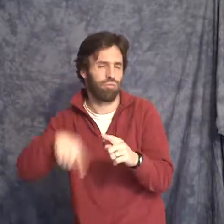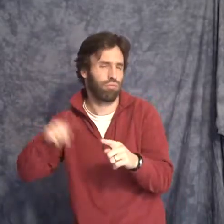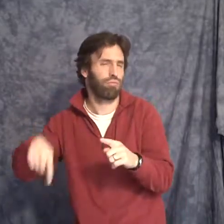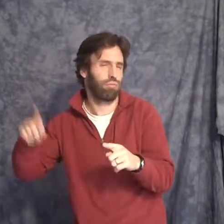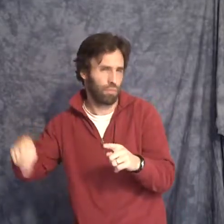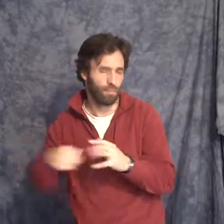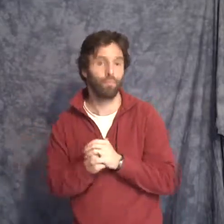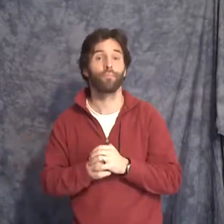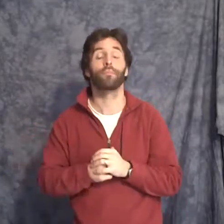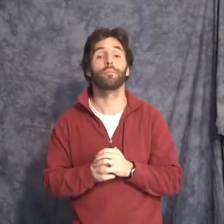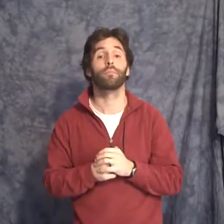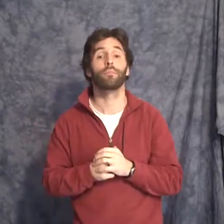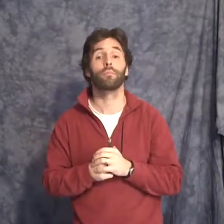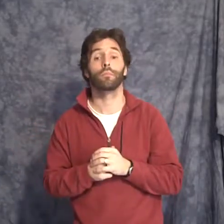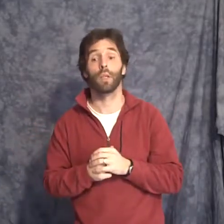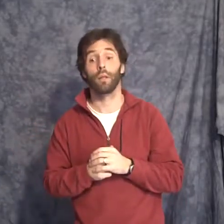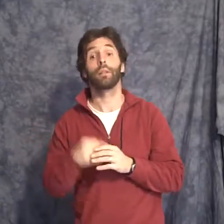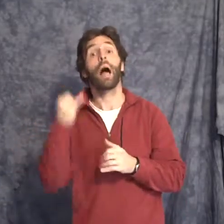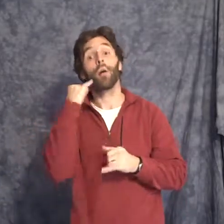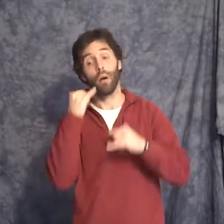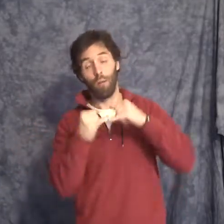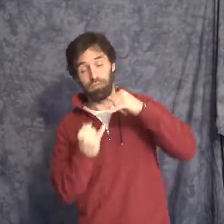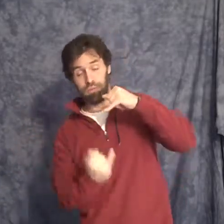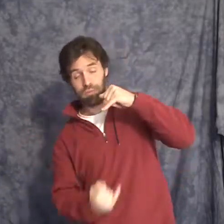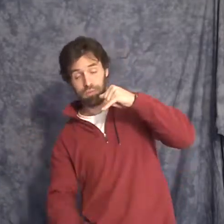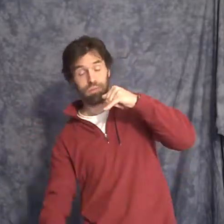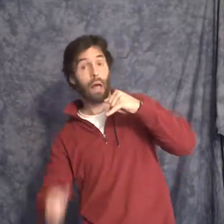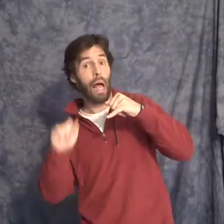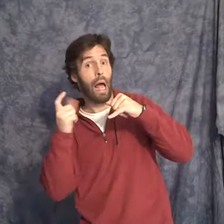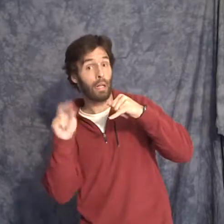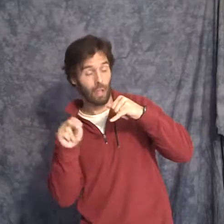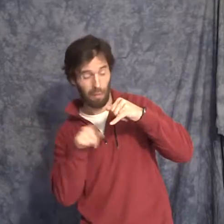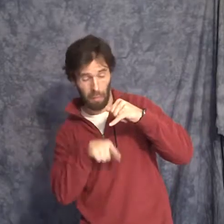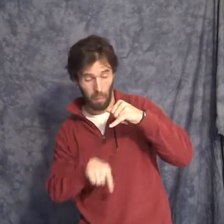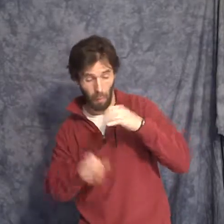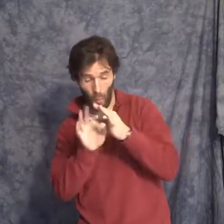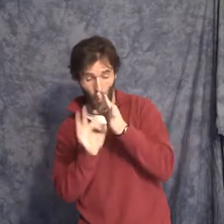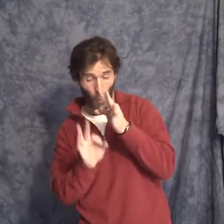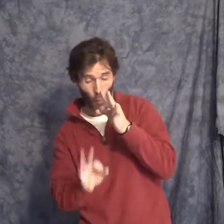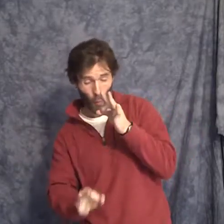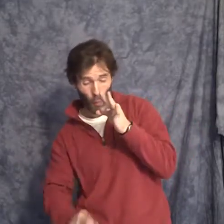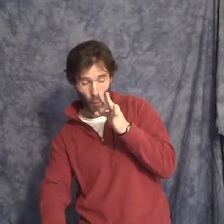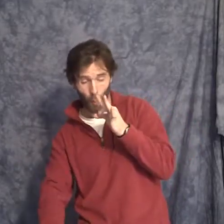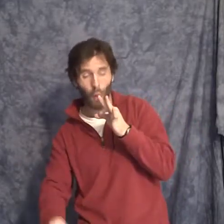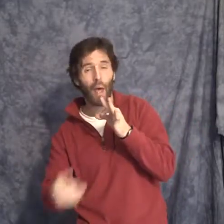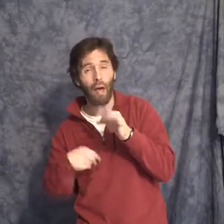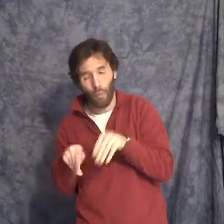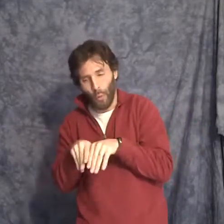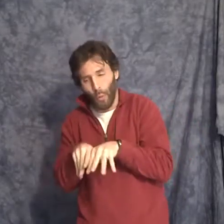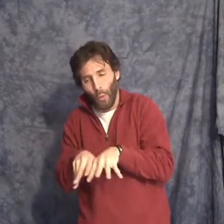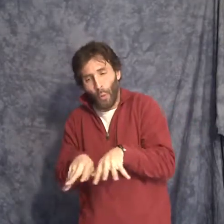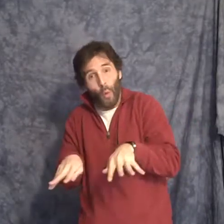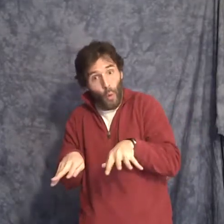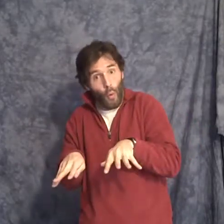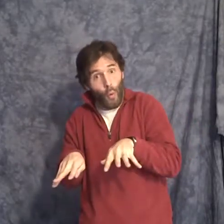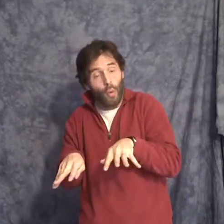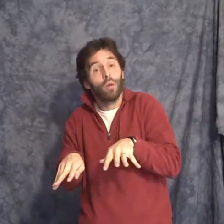axon. End of the axon branches out into what are called terminal fibers.